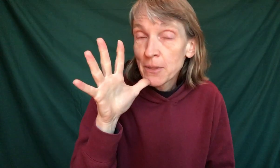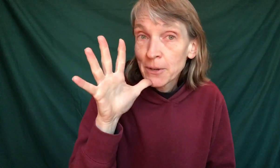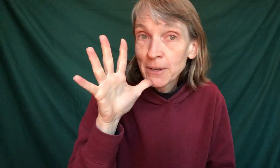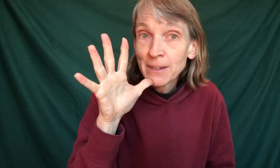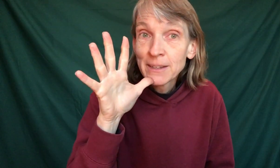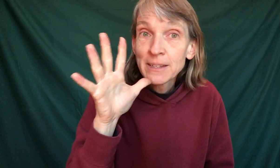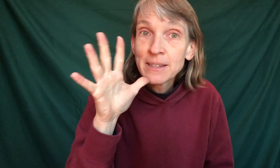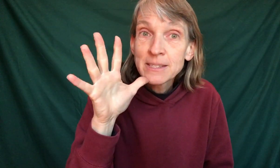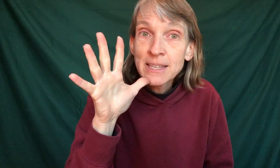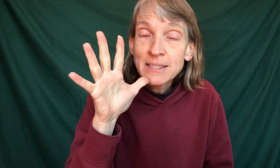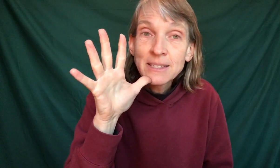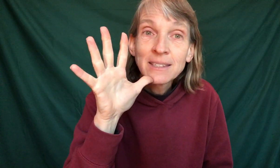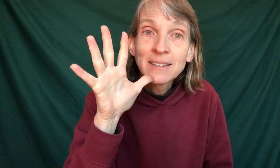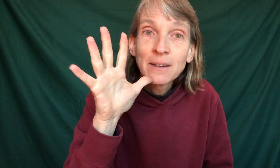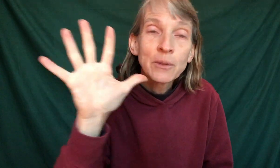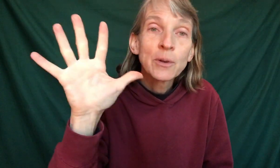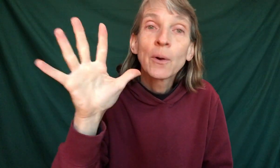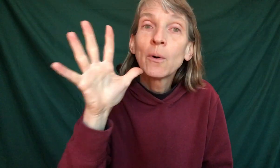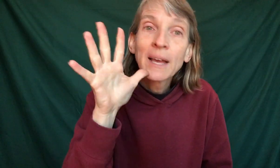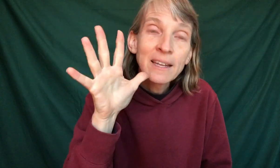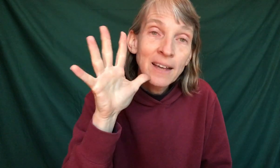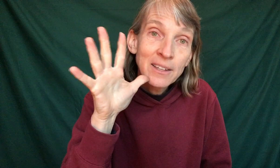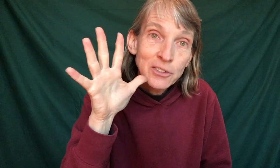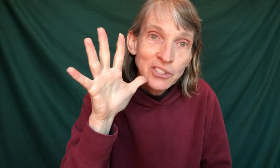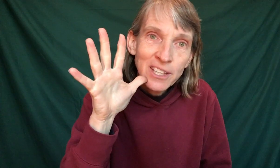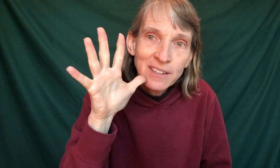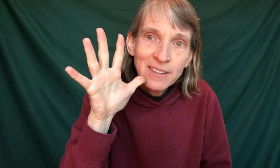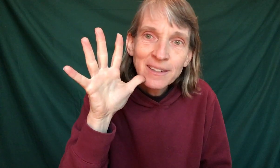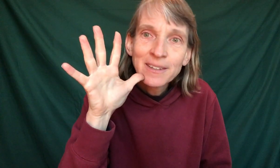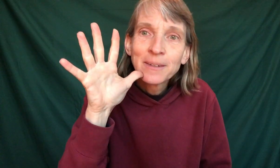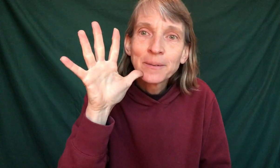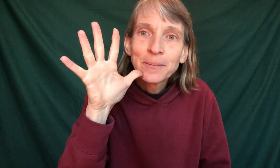Mother is this, with your whole hand on your chin.